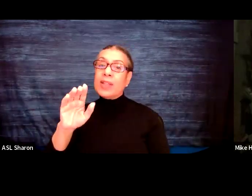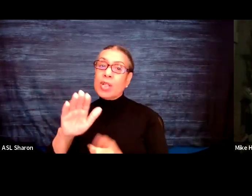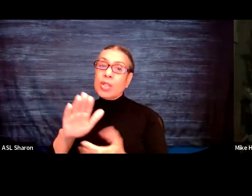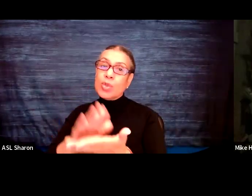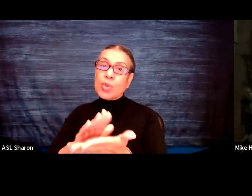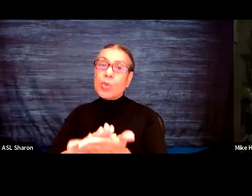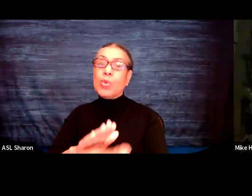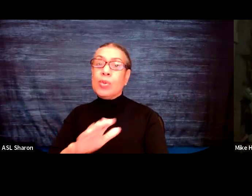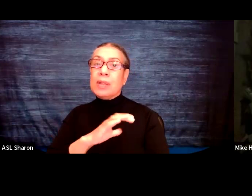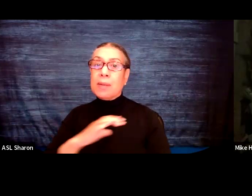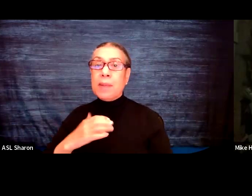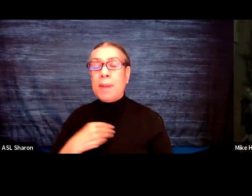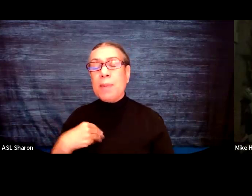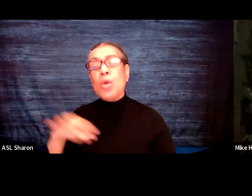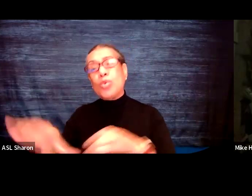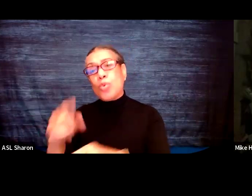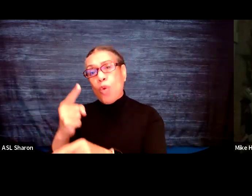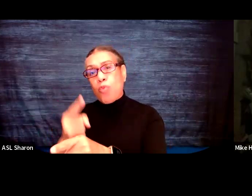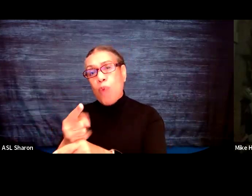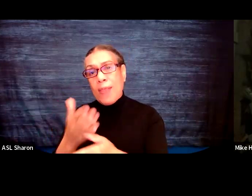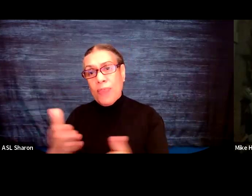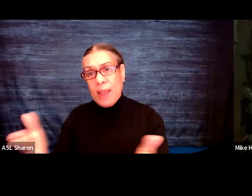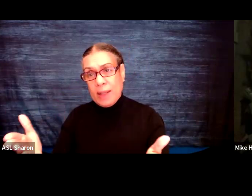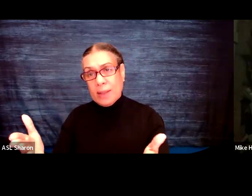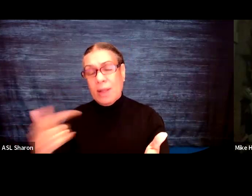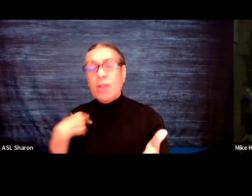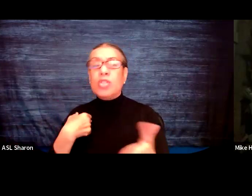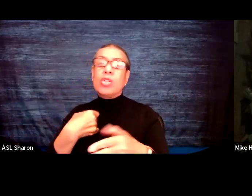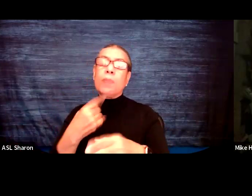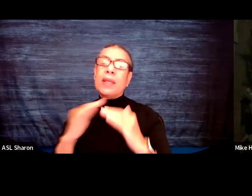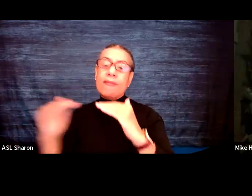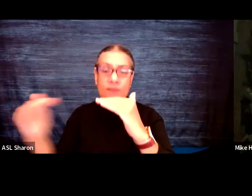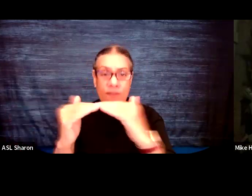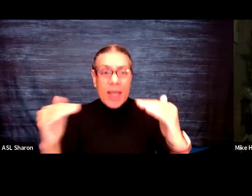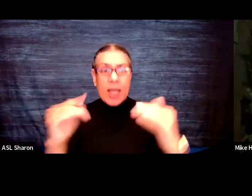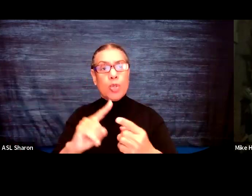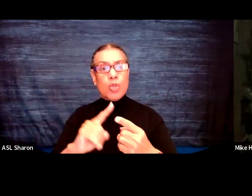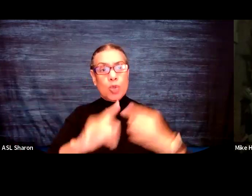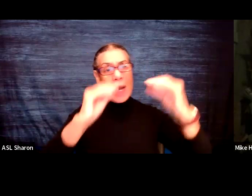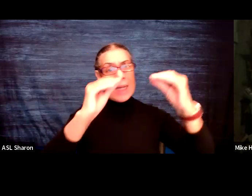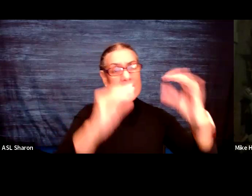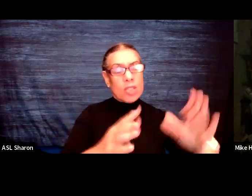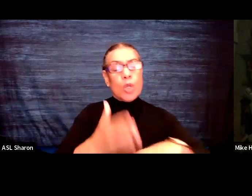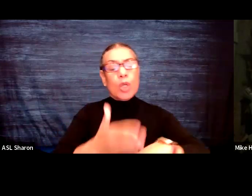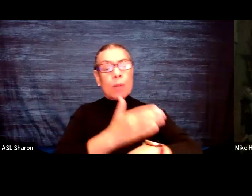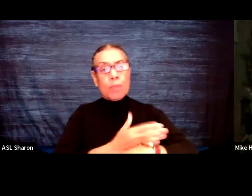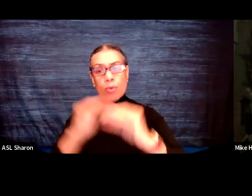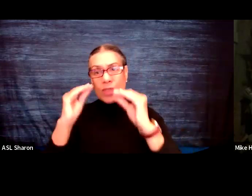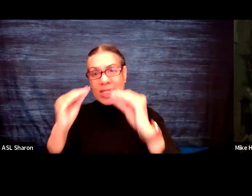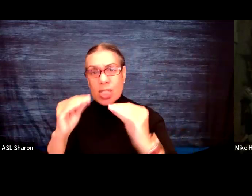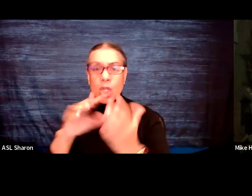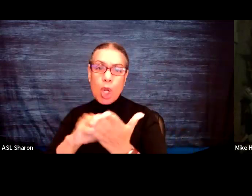urge you to do the right thing and embrace this opportunity to be just to our educators and improve teaching and learning